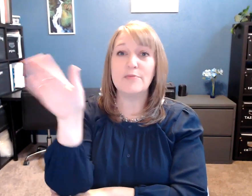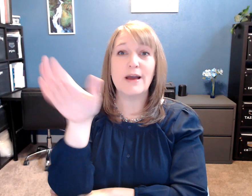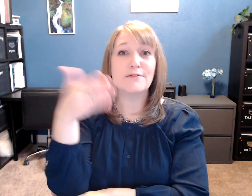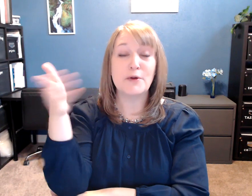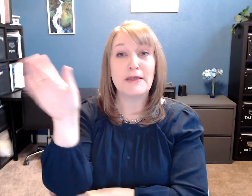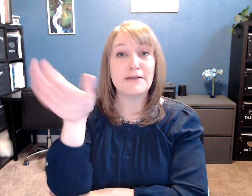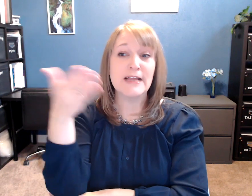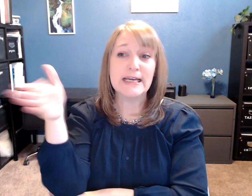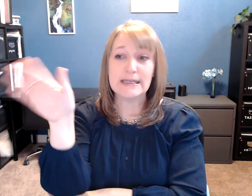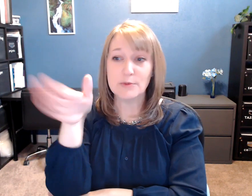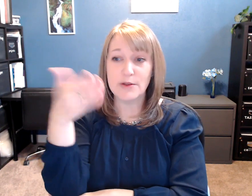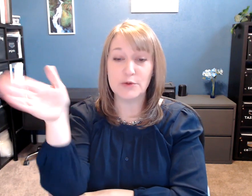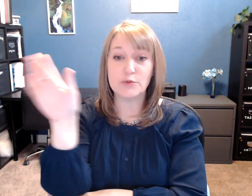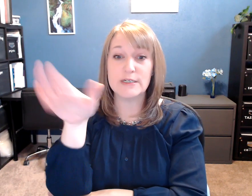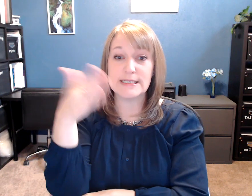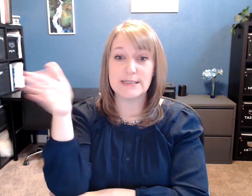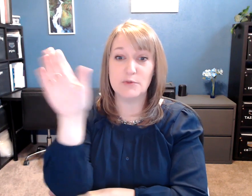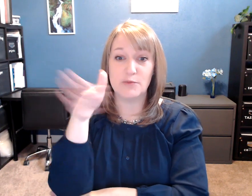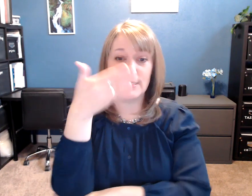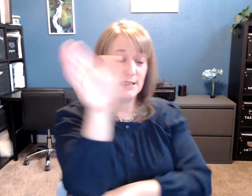back and forth like a flag with your wrist movement.